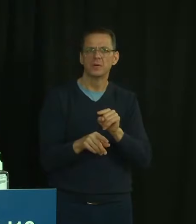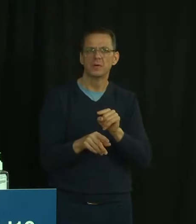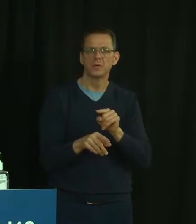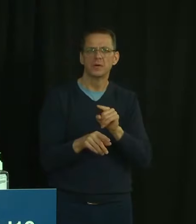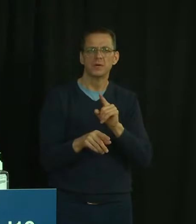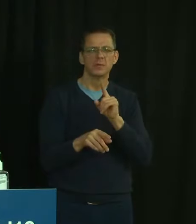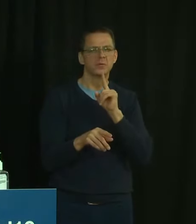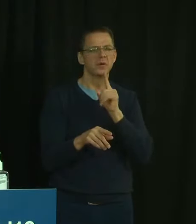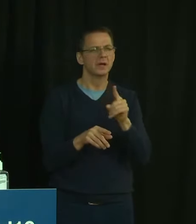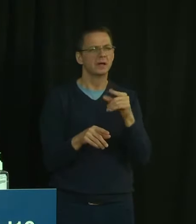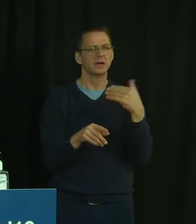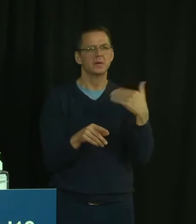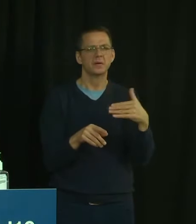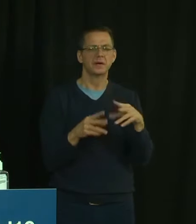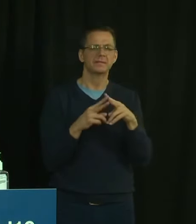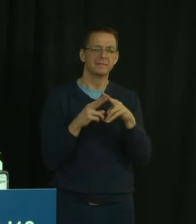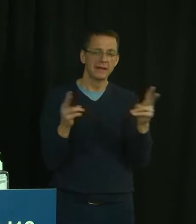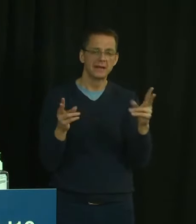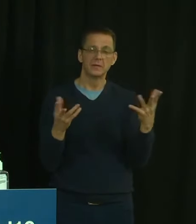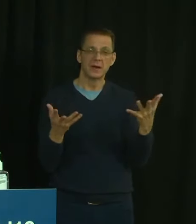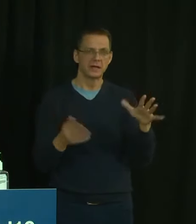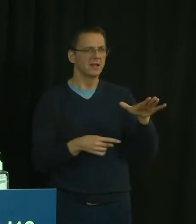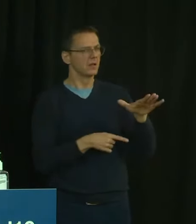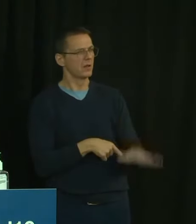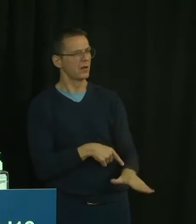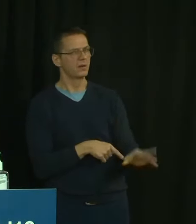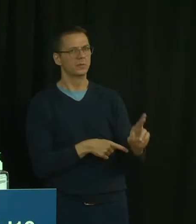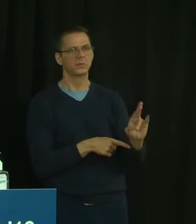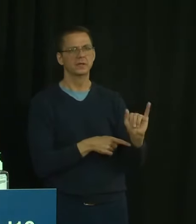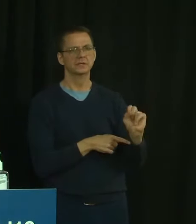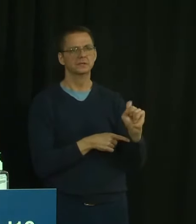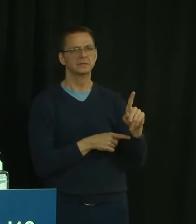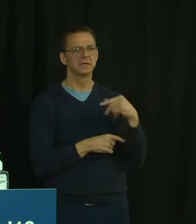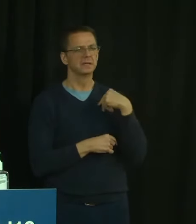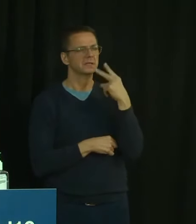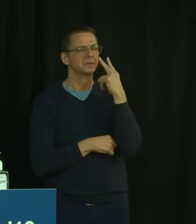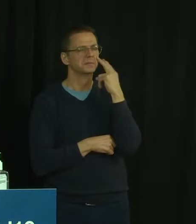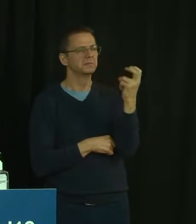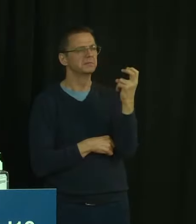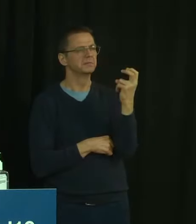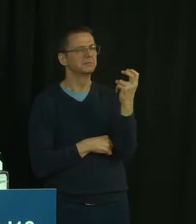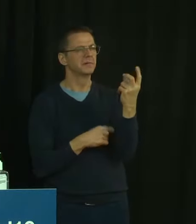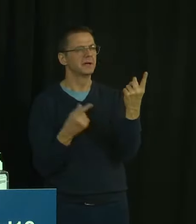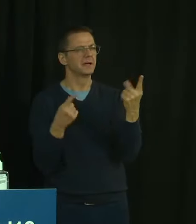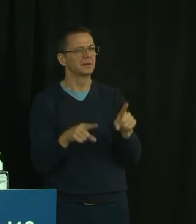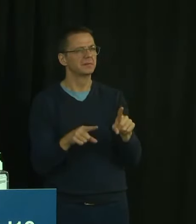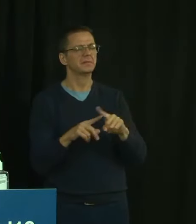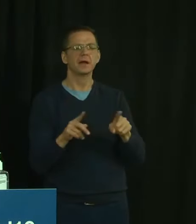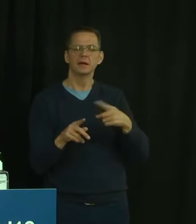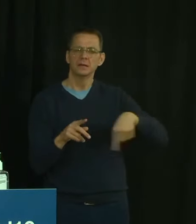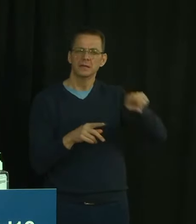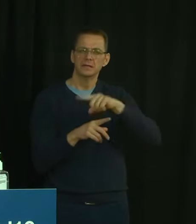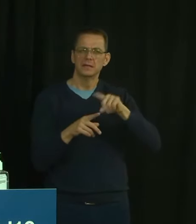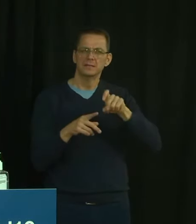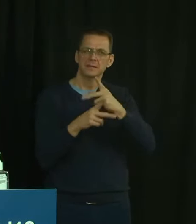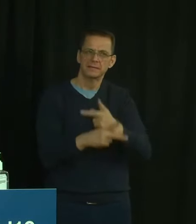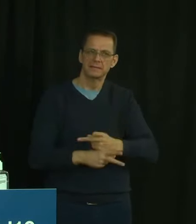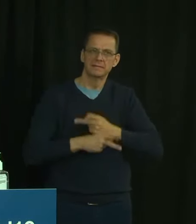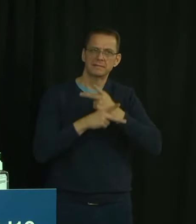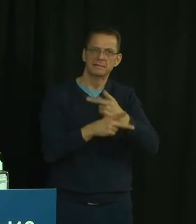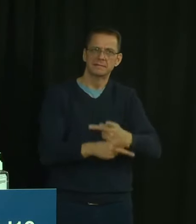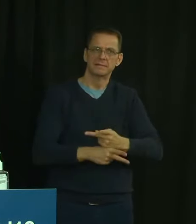low, and so we do not believe that this is likely to happen, but we are taking a precautionary approach. Is there a follow-up question,